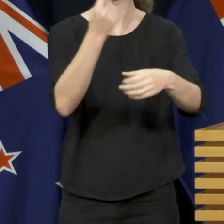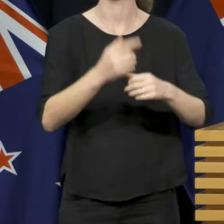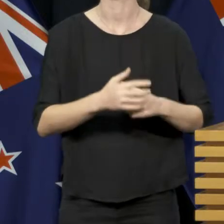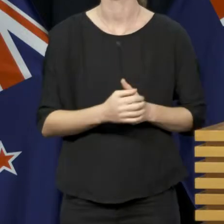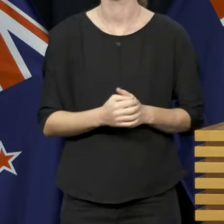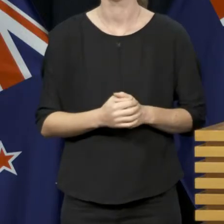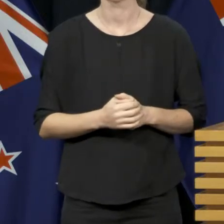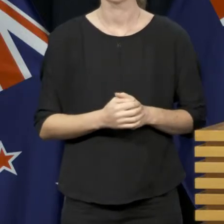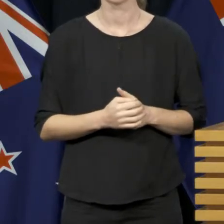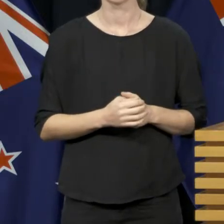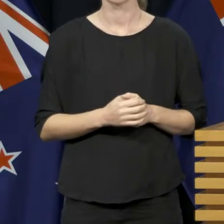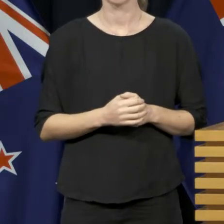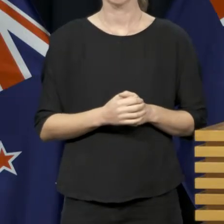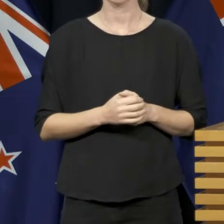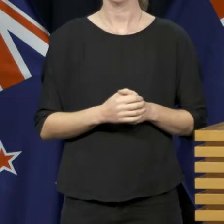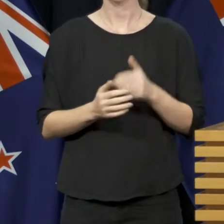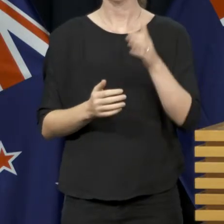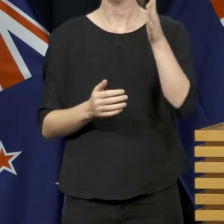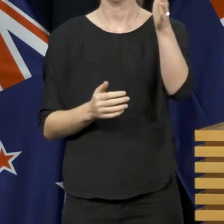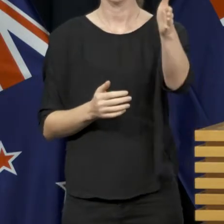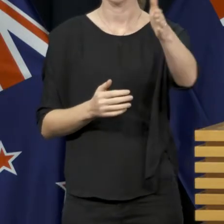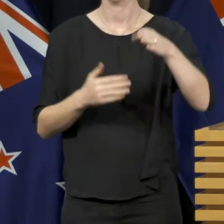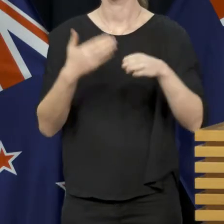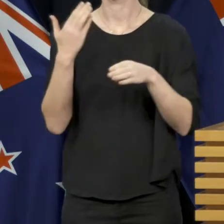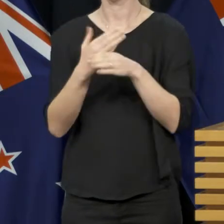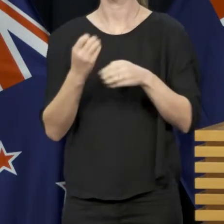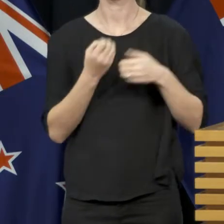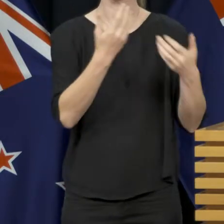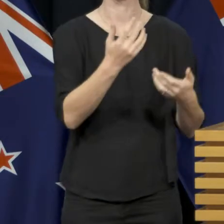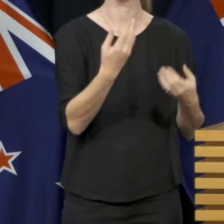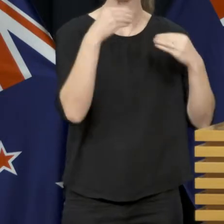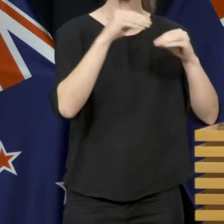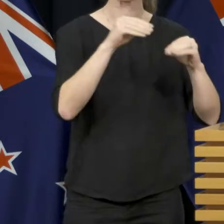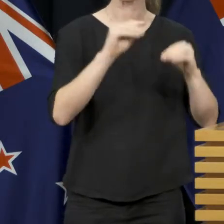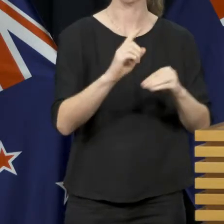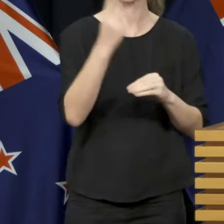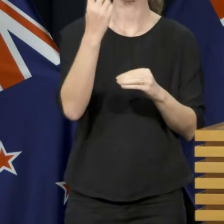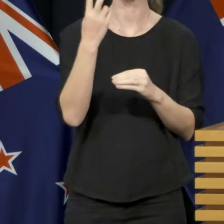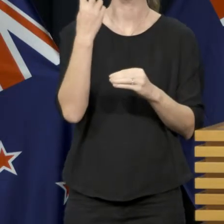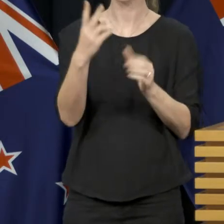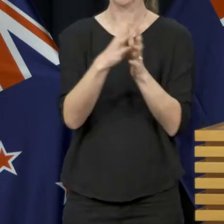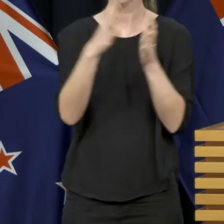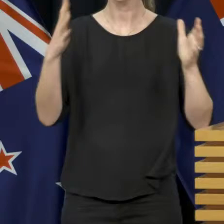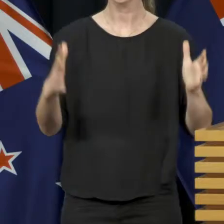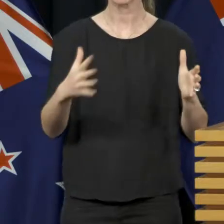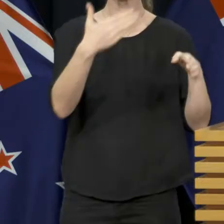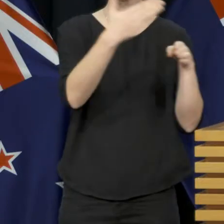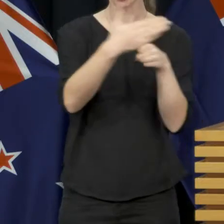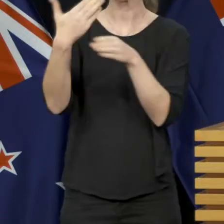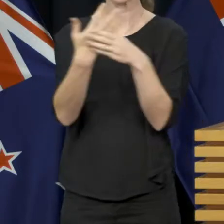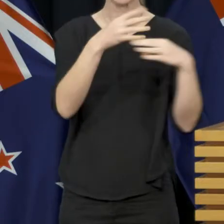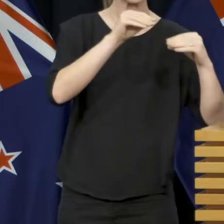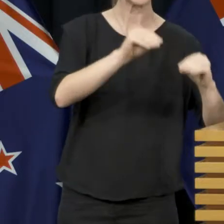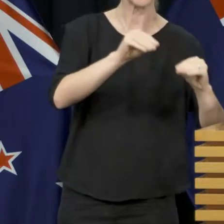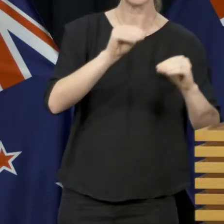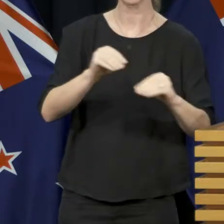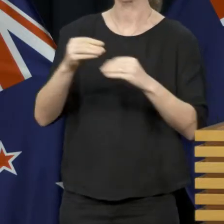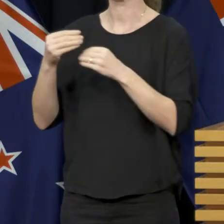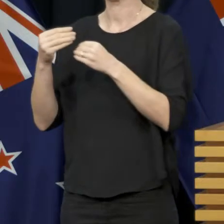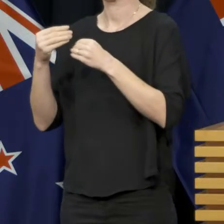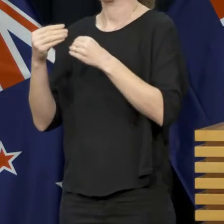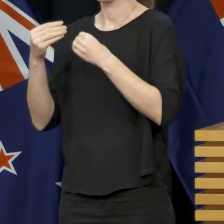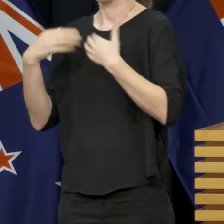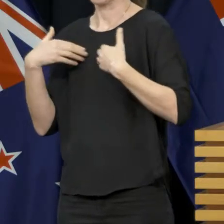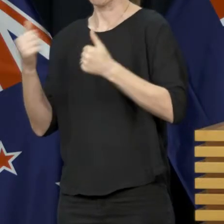Given Ben. you've given the job to the Education Minister, combining two massive portfolios that haven't been combined, I understand, for the best part of a